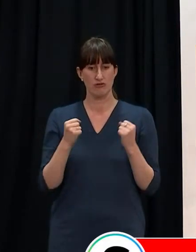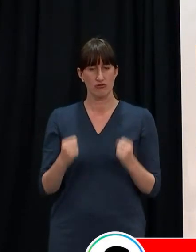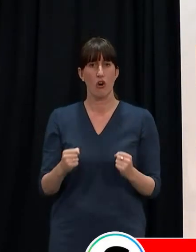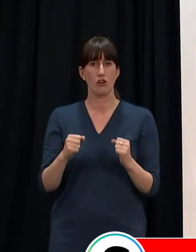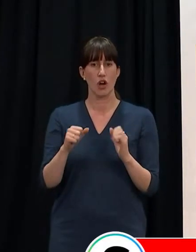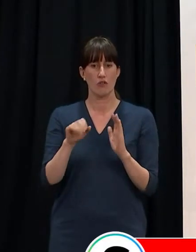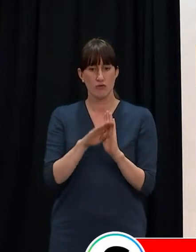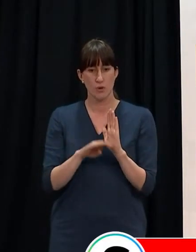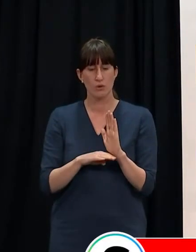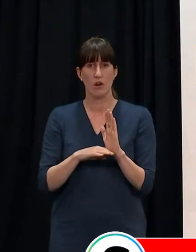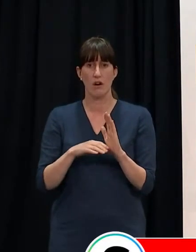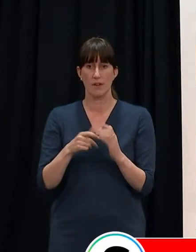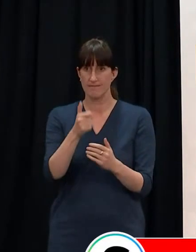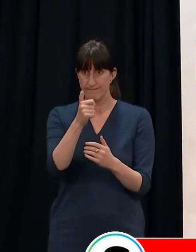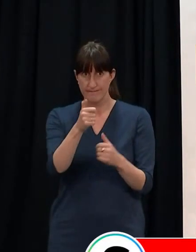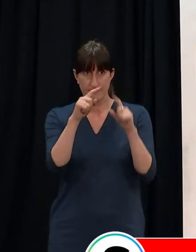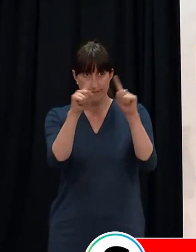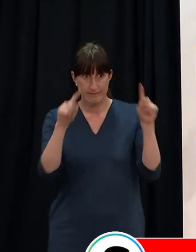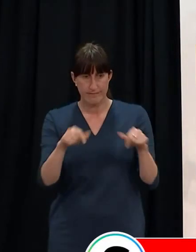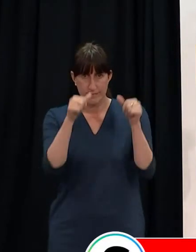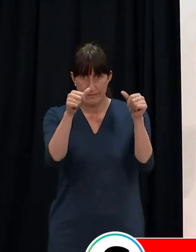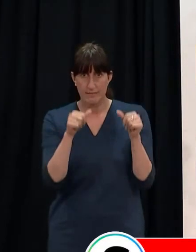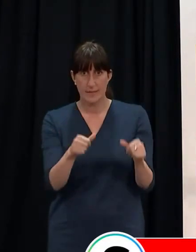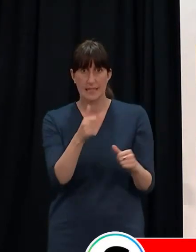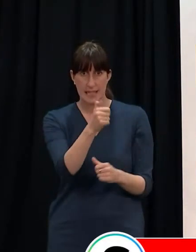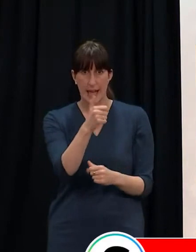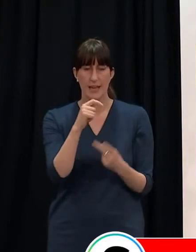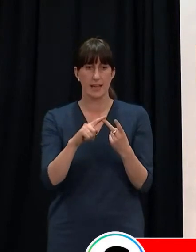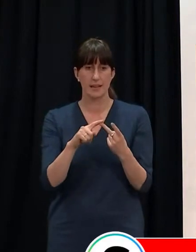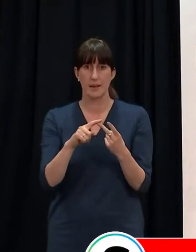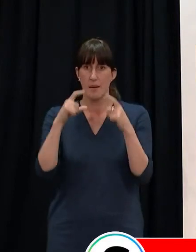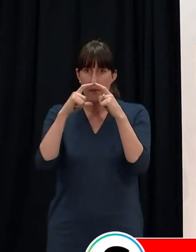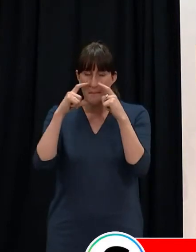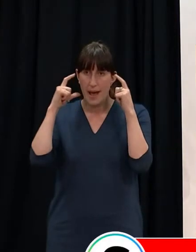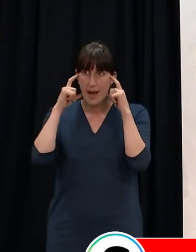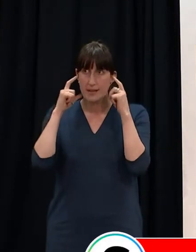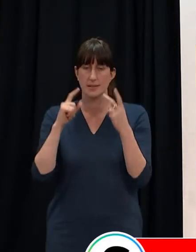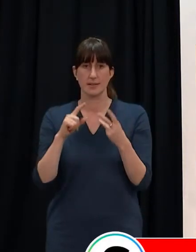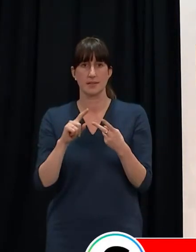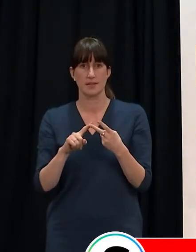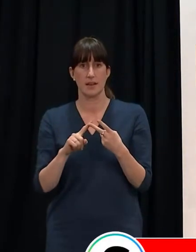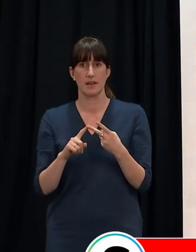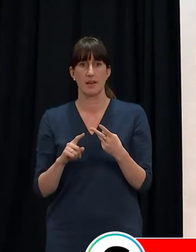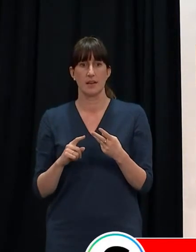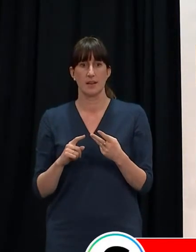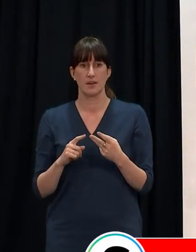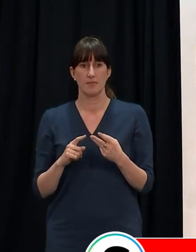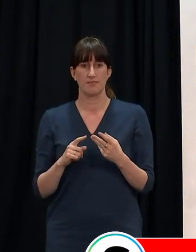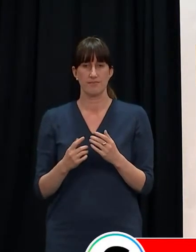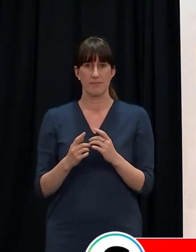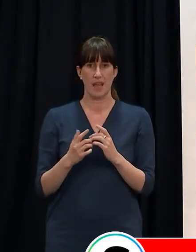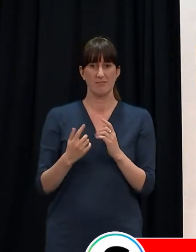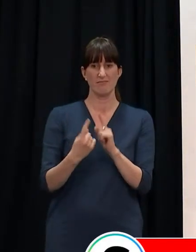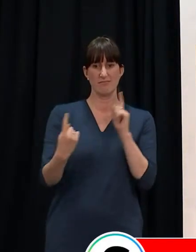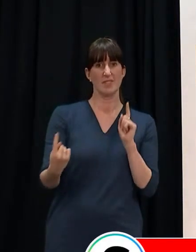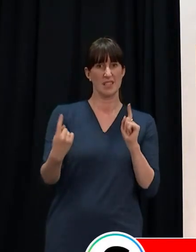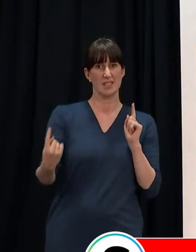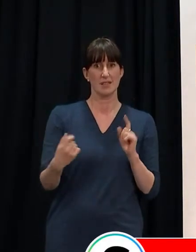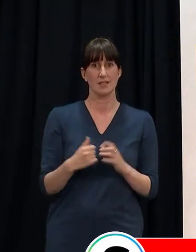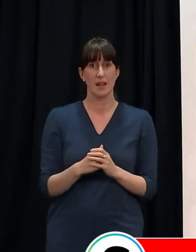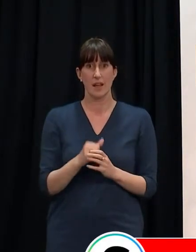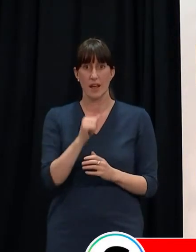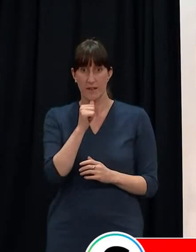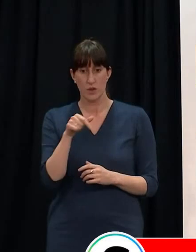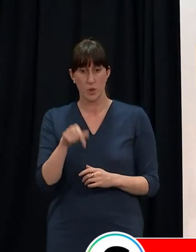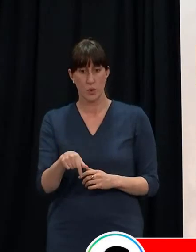elements of the alert level 2 arrangement at the moment. So it's those, plus people coming out of an alert level 4 place, if they are here in alert level